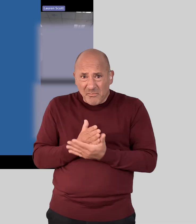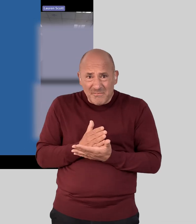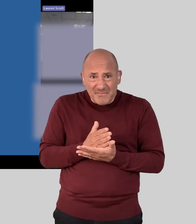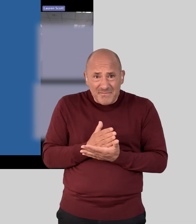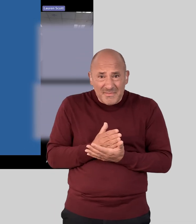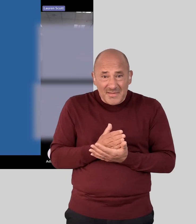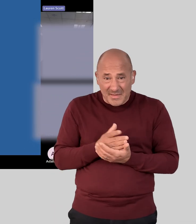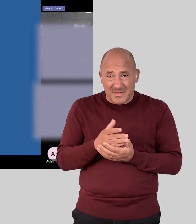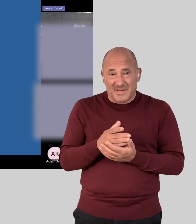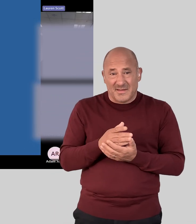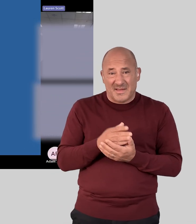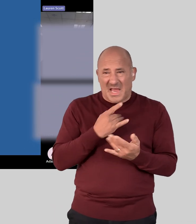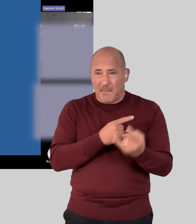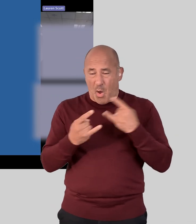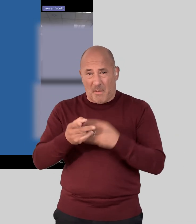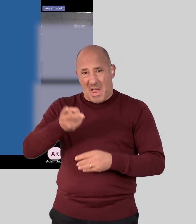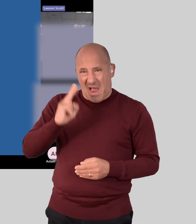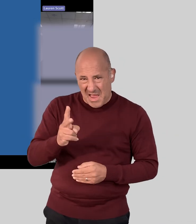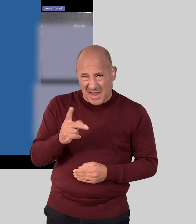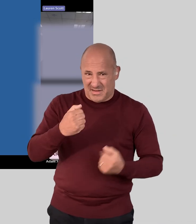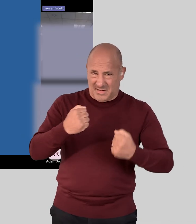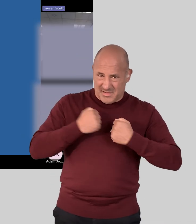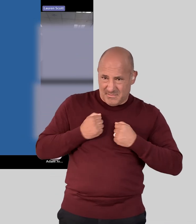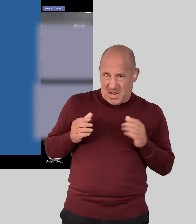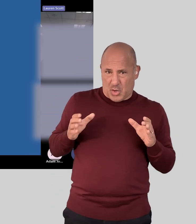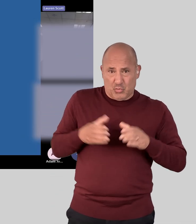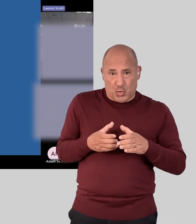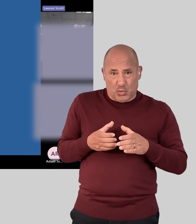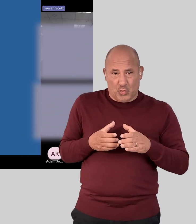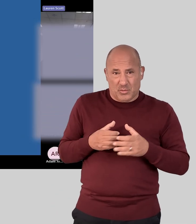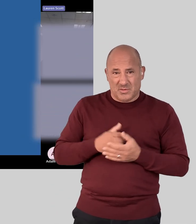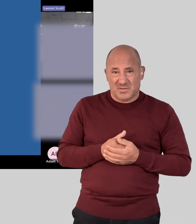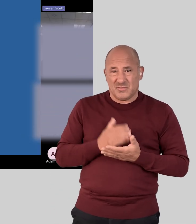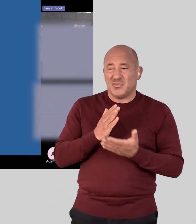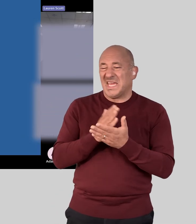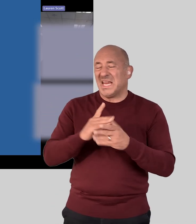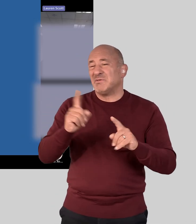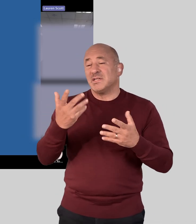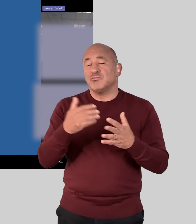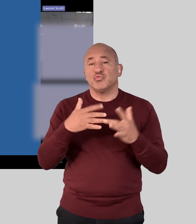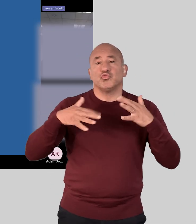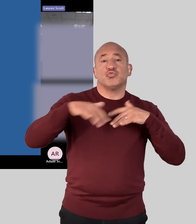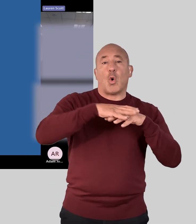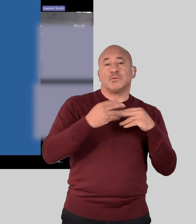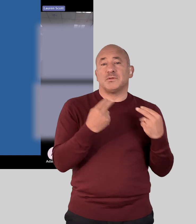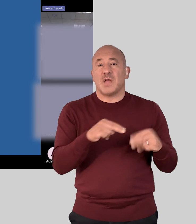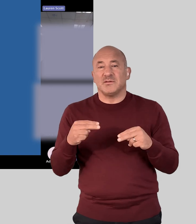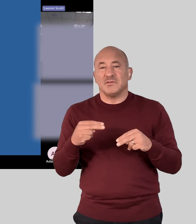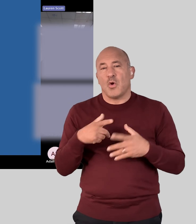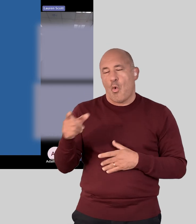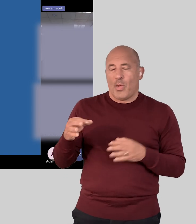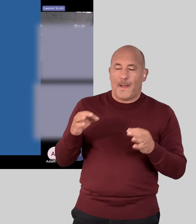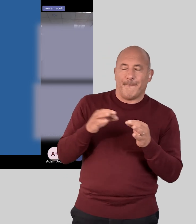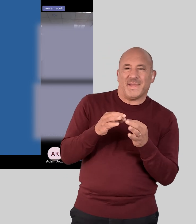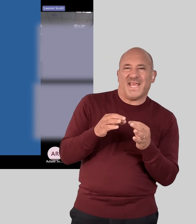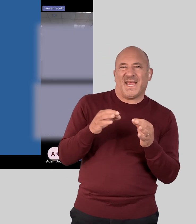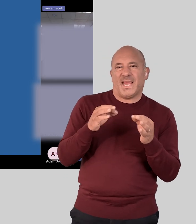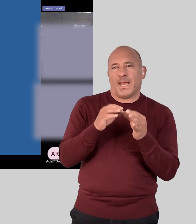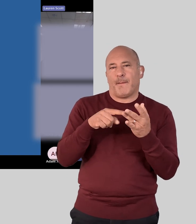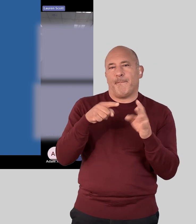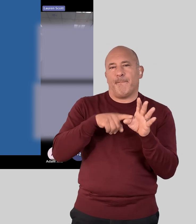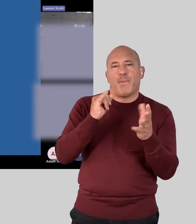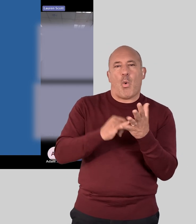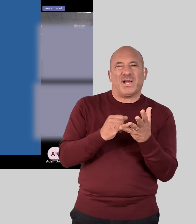hop is, again, what I and my crew do. It's basically social